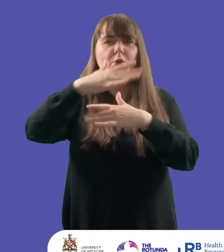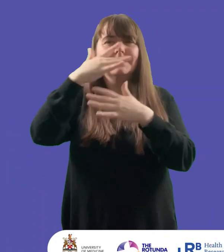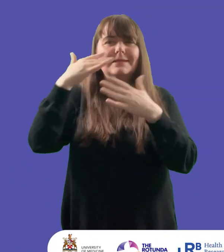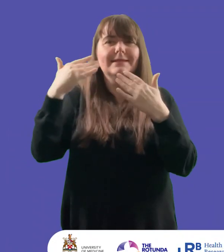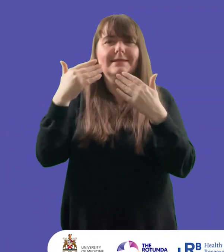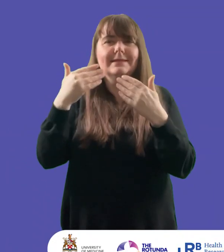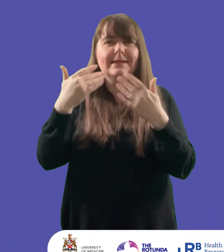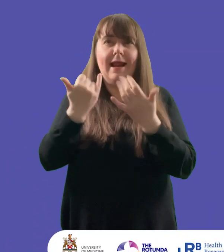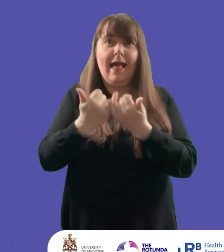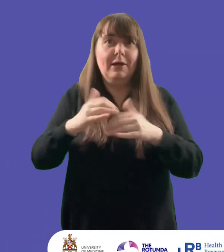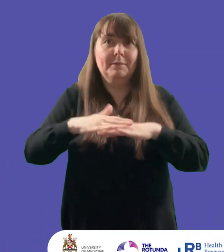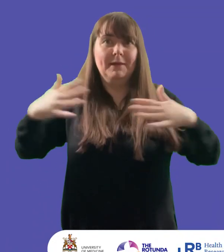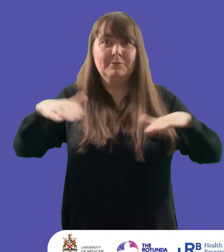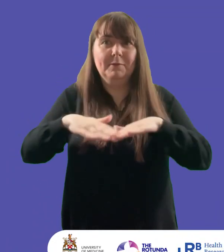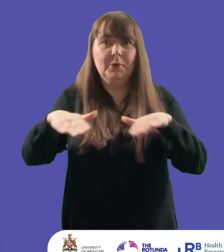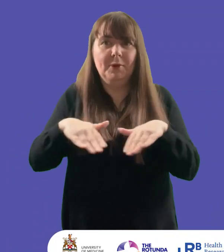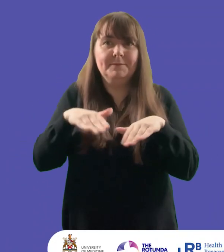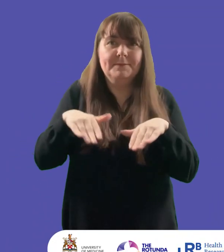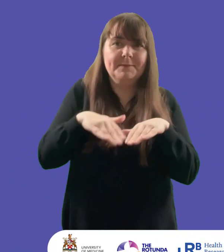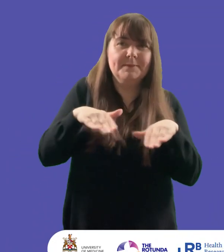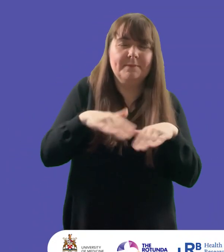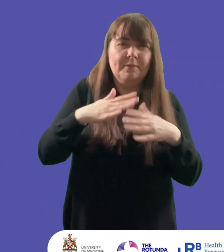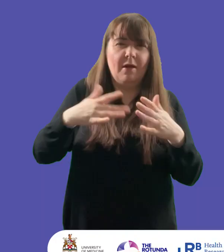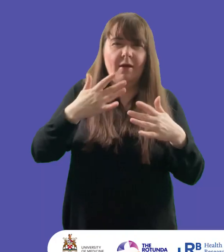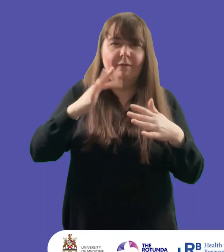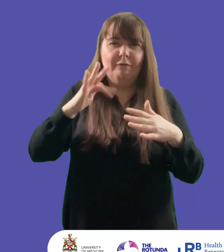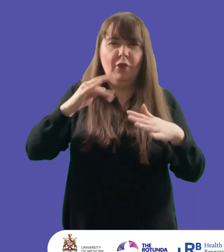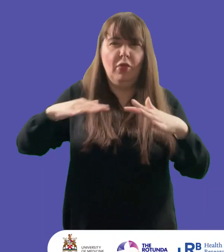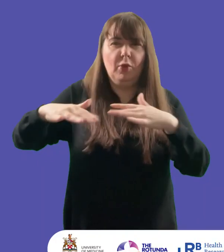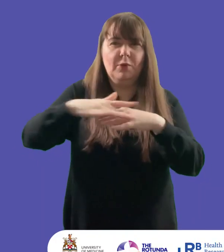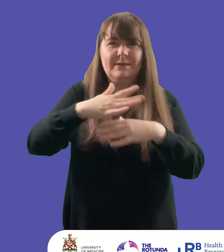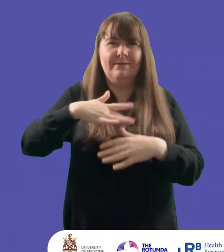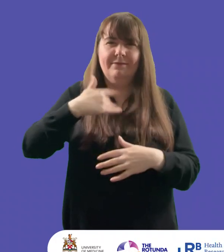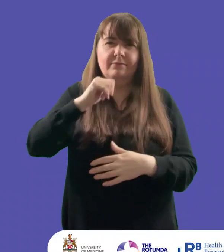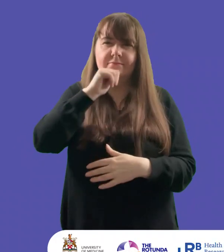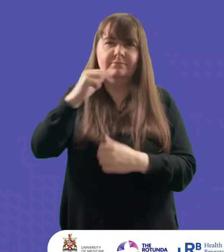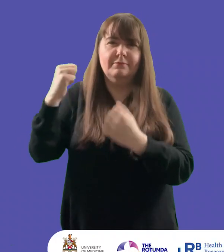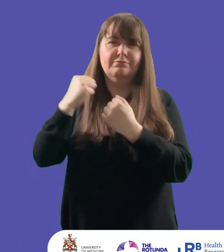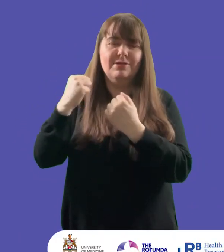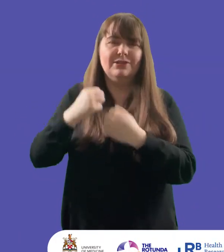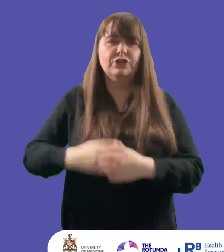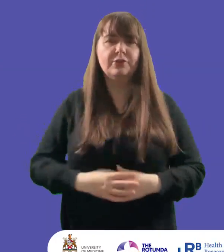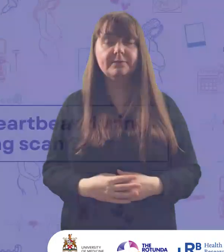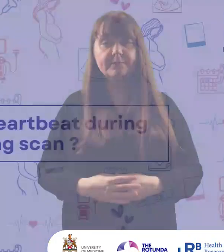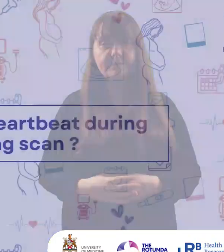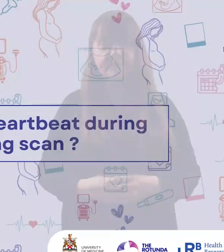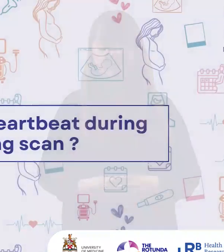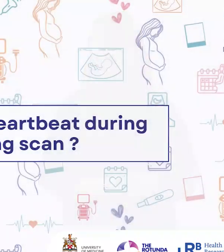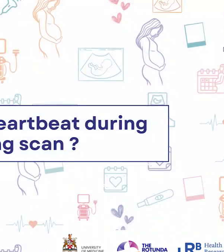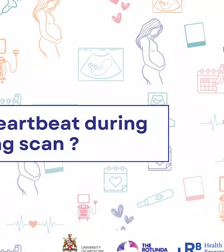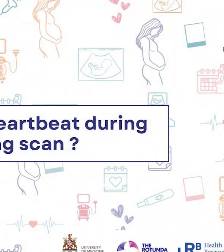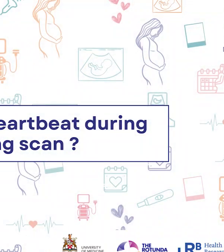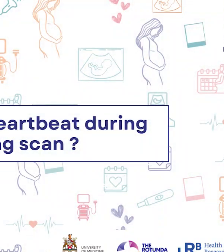around in a nice big swimming pool full of fluid, and won't be feeling the pressure that you're feeling on your abdomen.